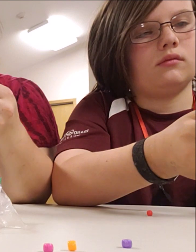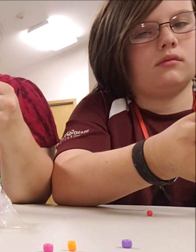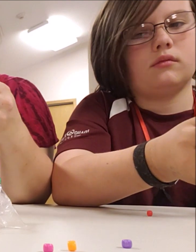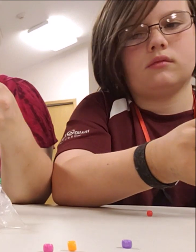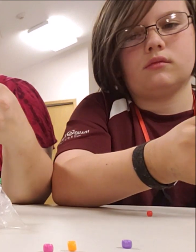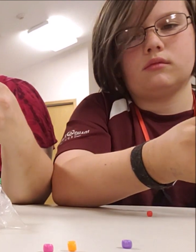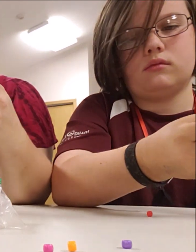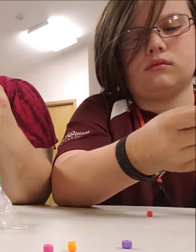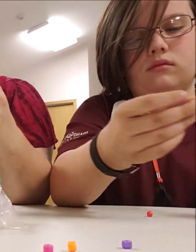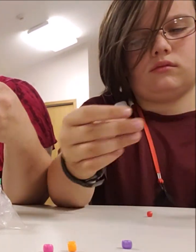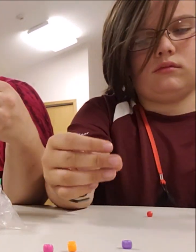Okay.